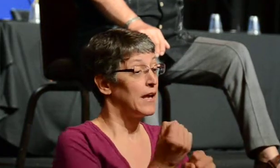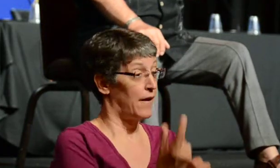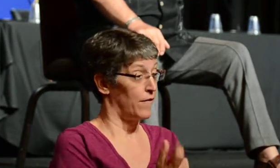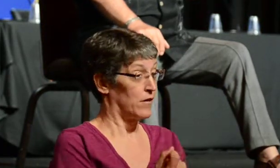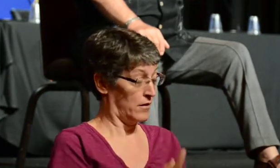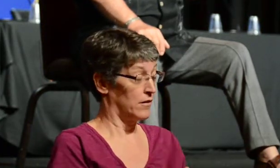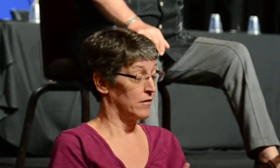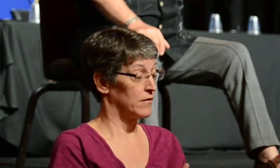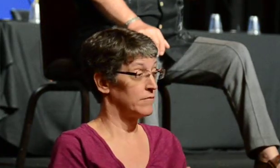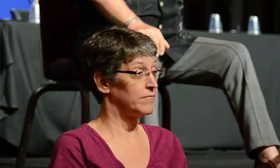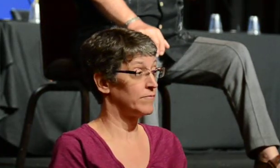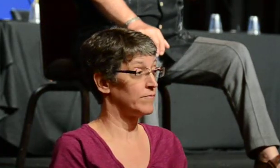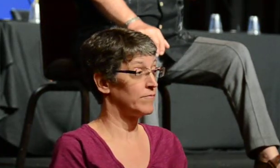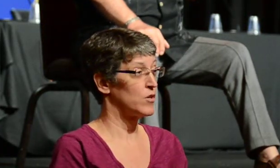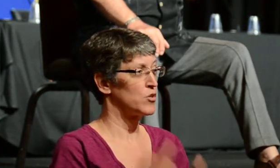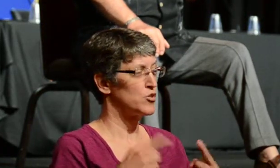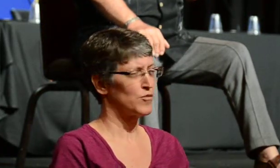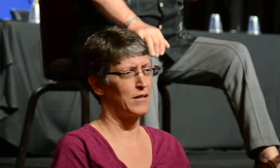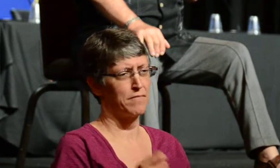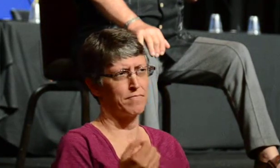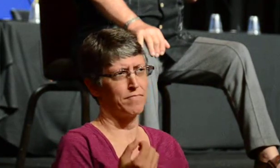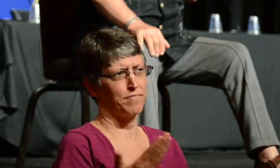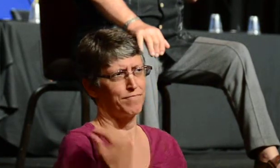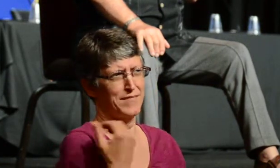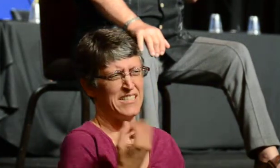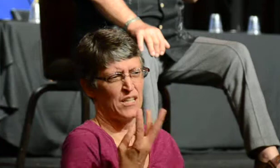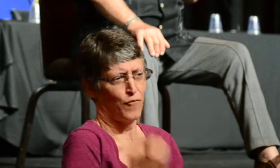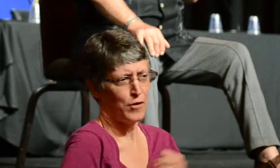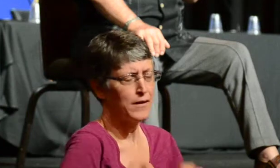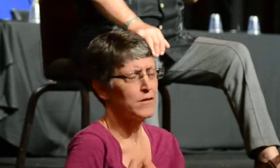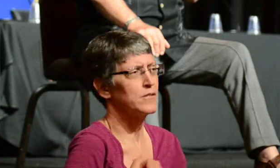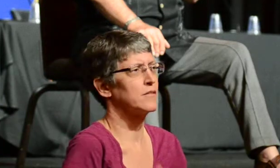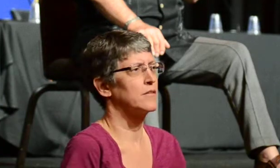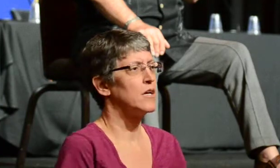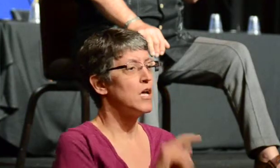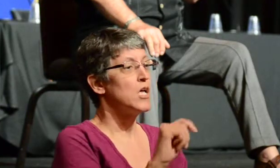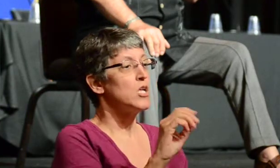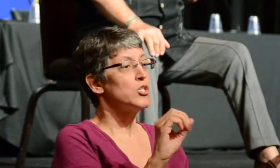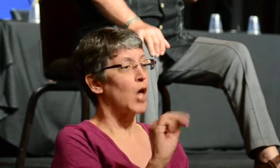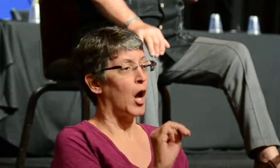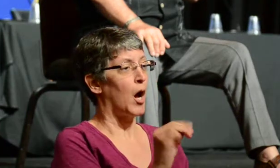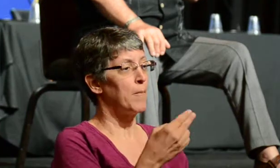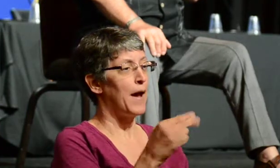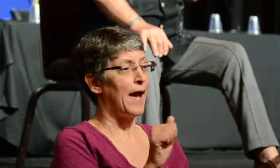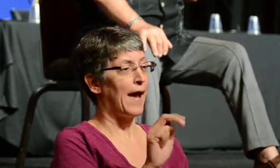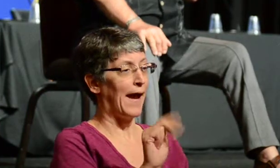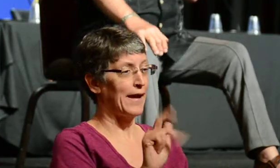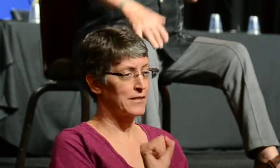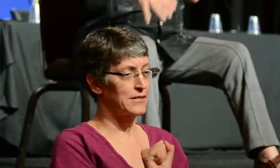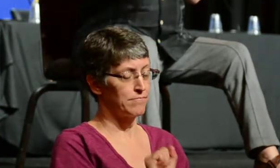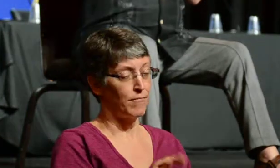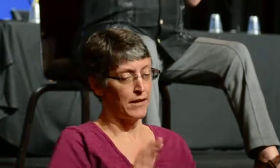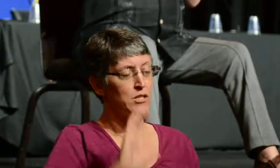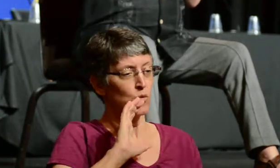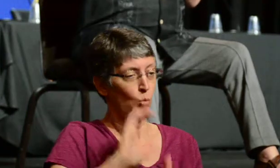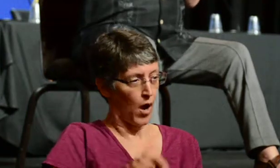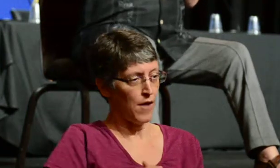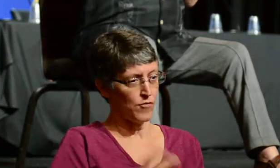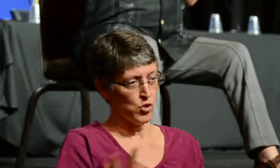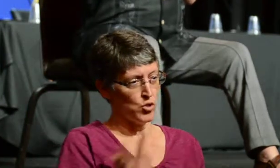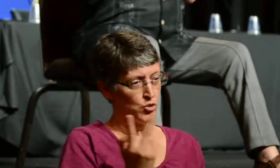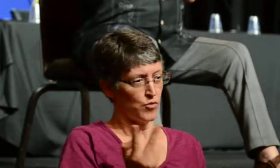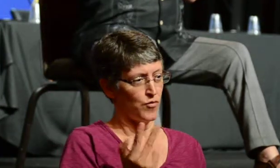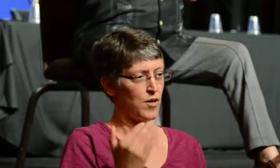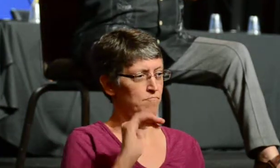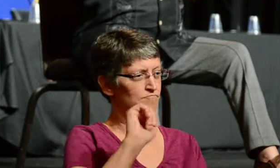year, in the last several years, Tom Hanks and his wife put on